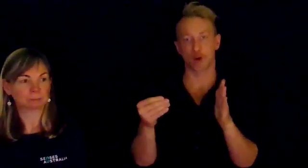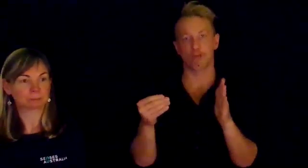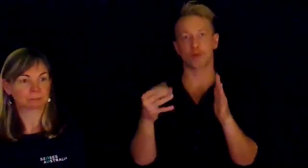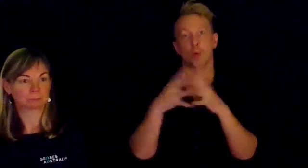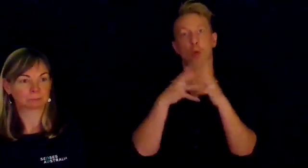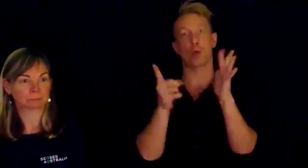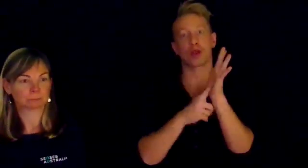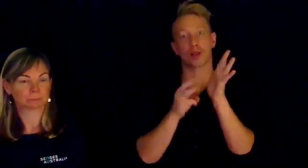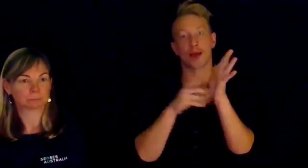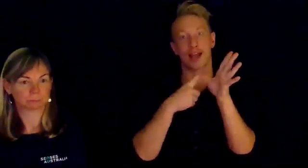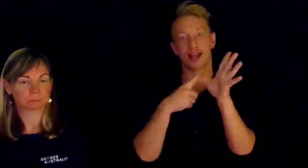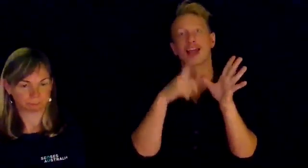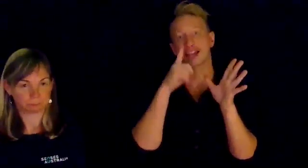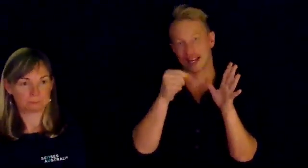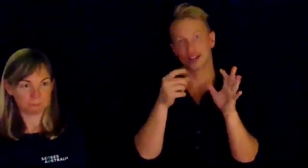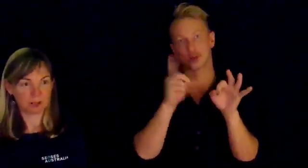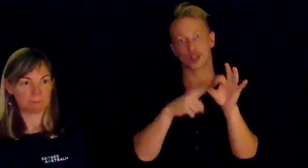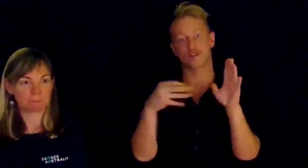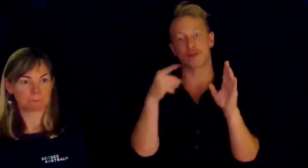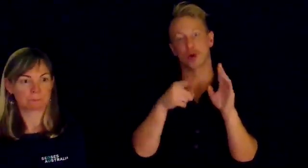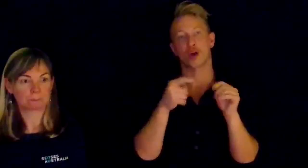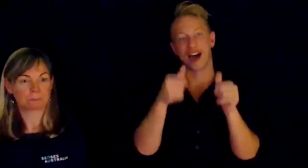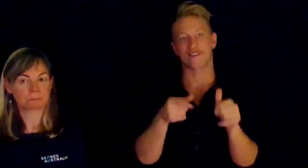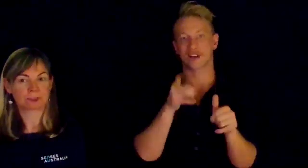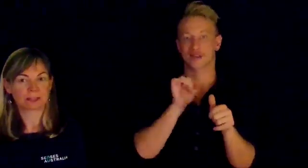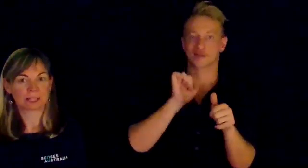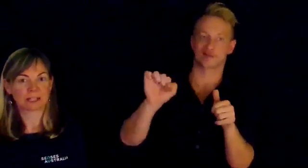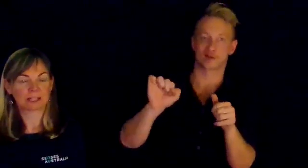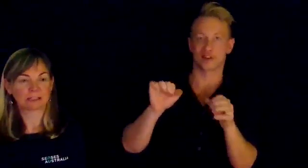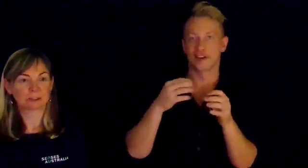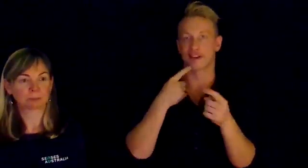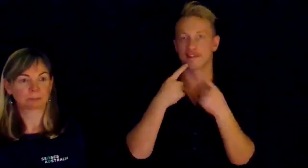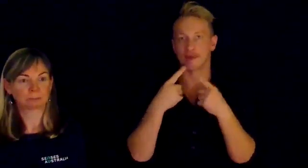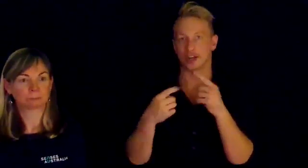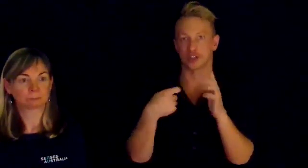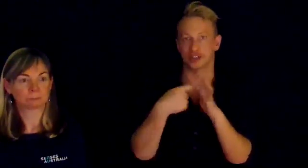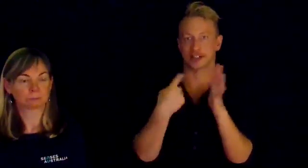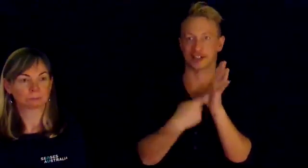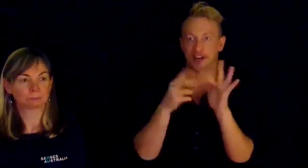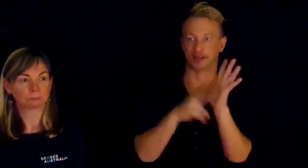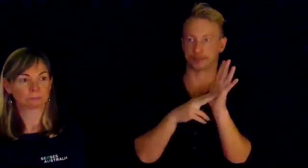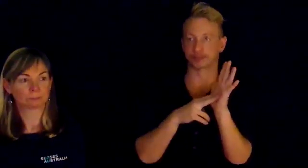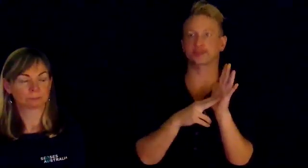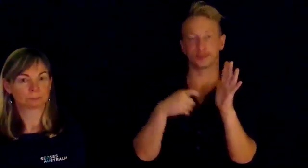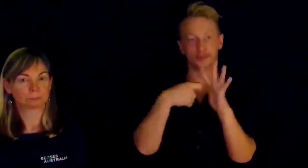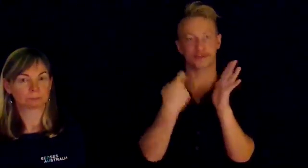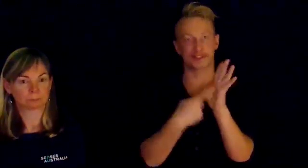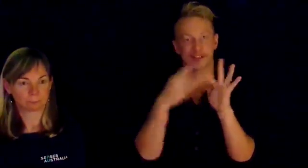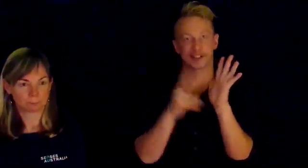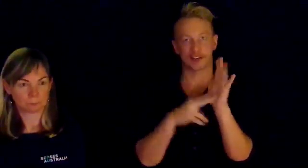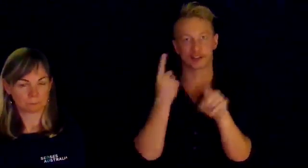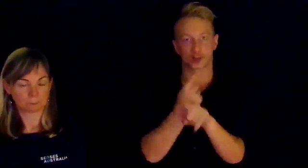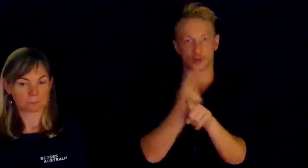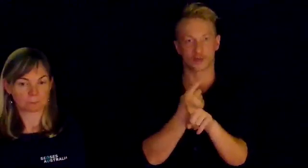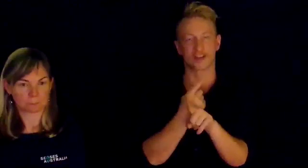Wilma. You sure? Mm-hmm. Okay, it was just a couple of gaps in